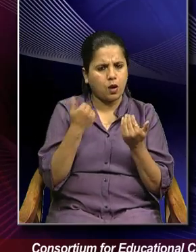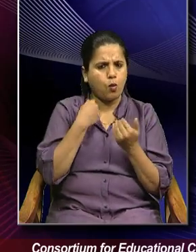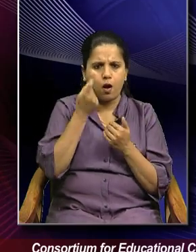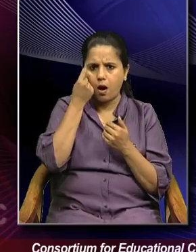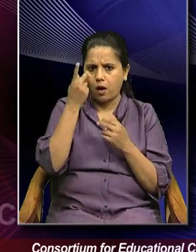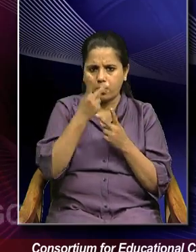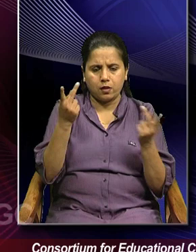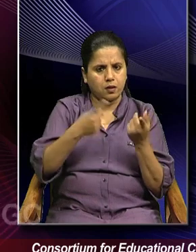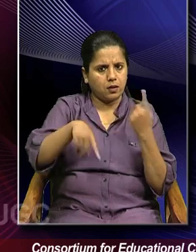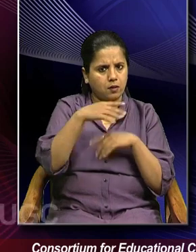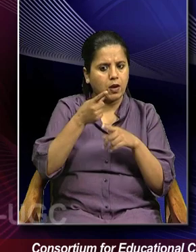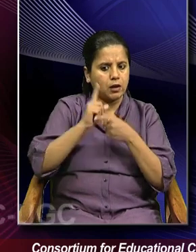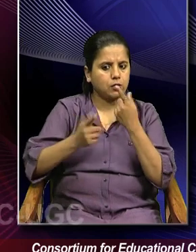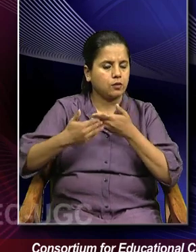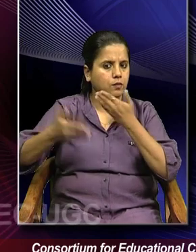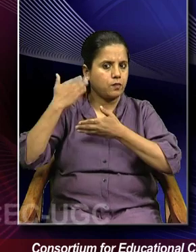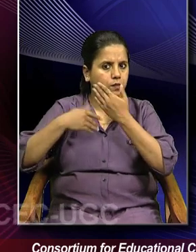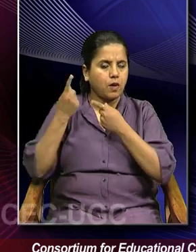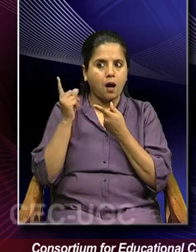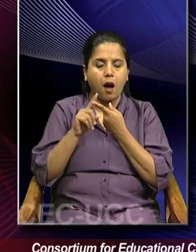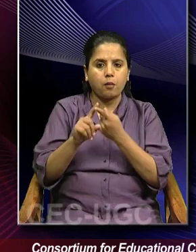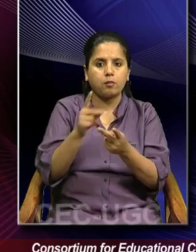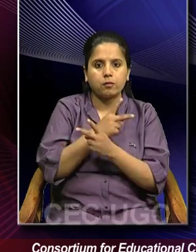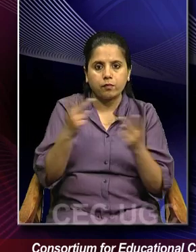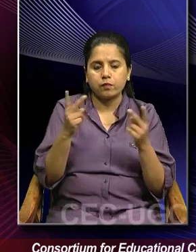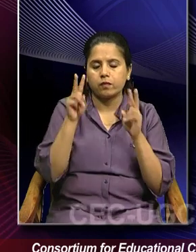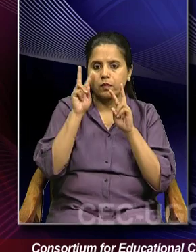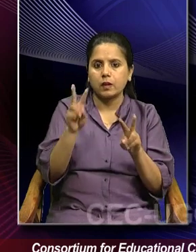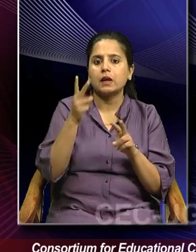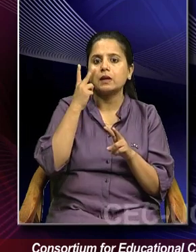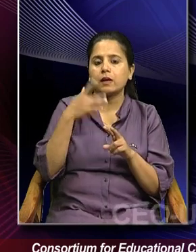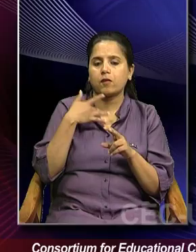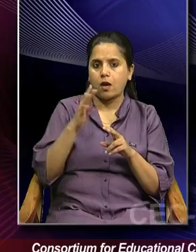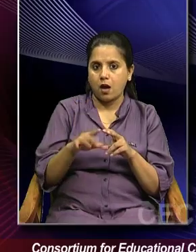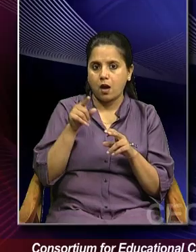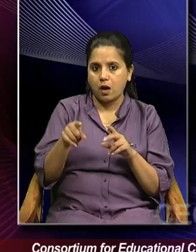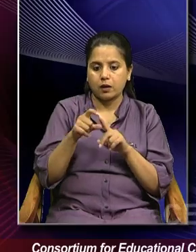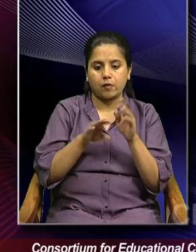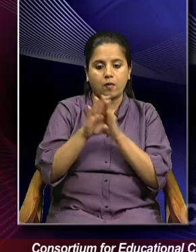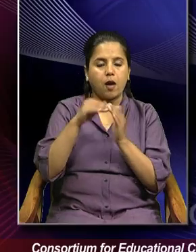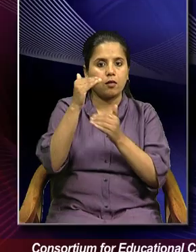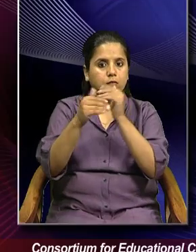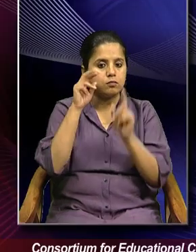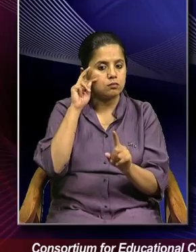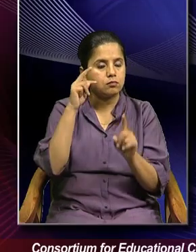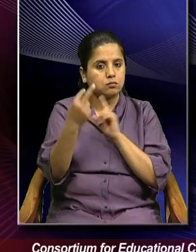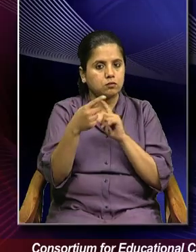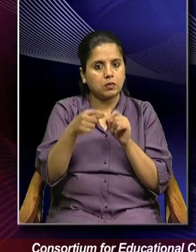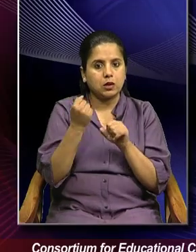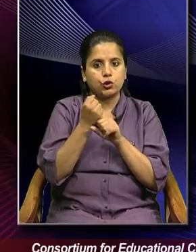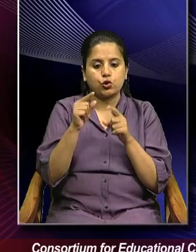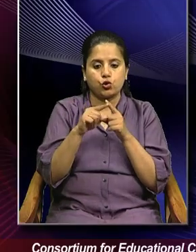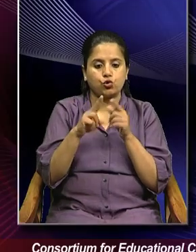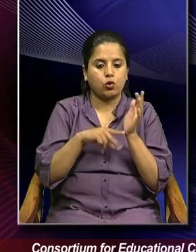understood it through a historical trajectory of looking at the development perspective from the gender